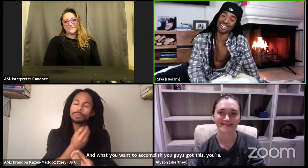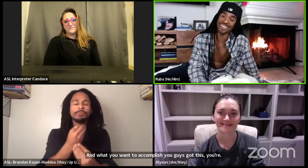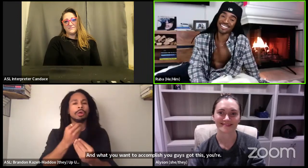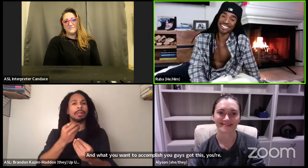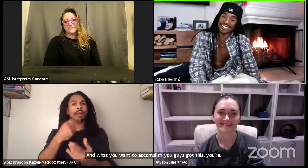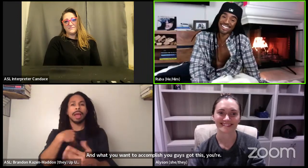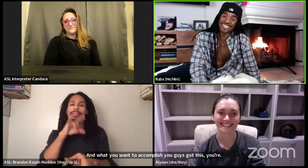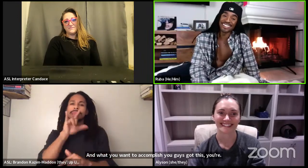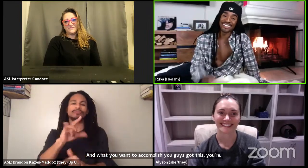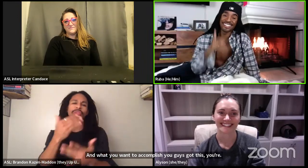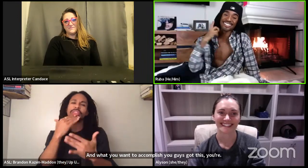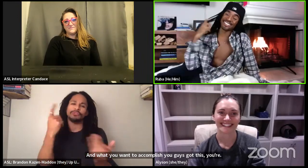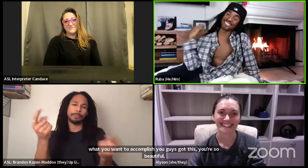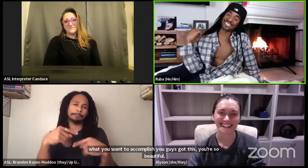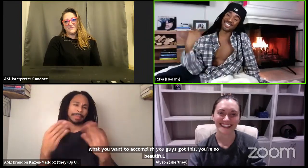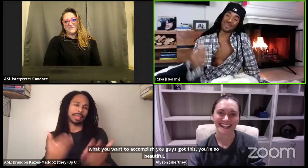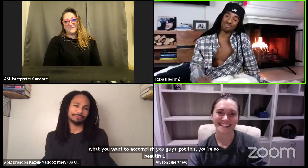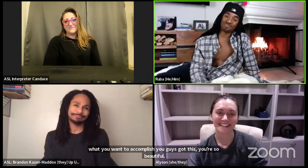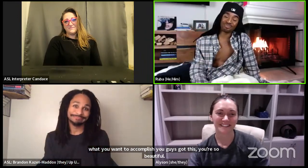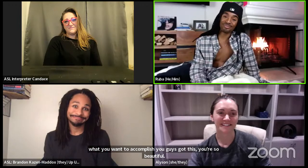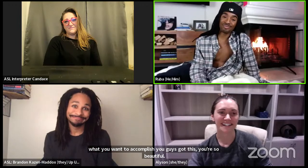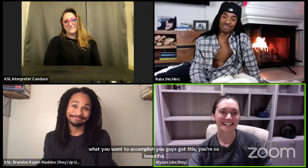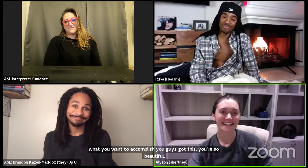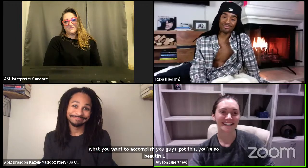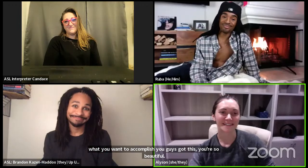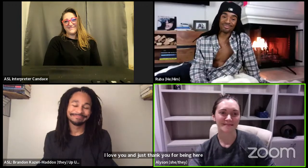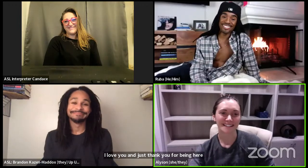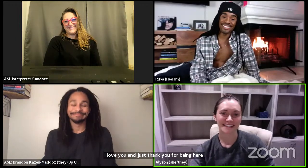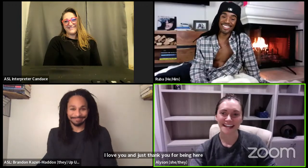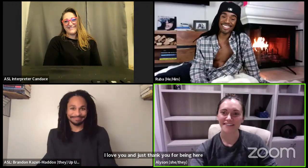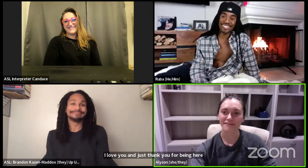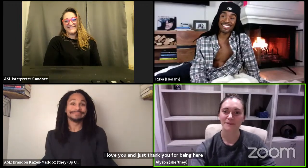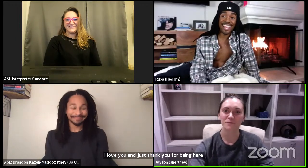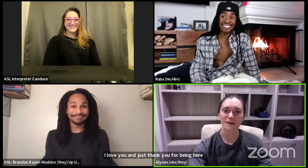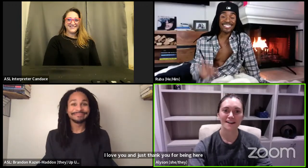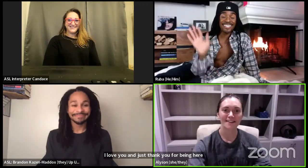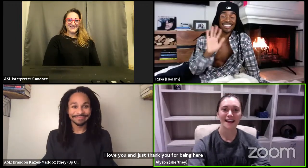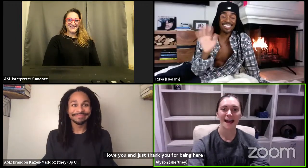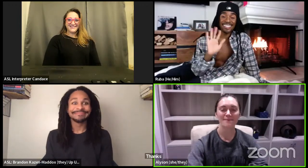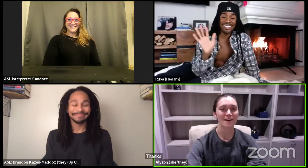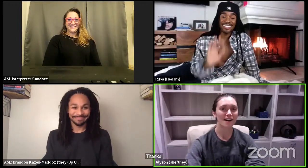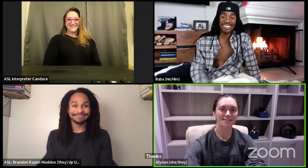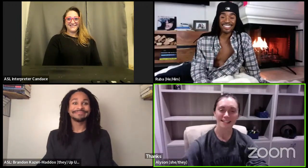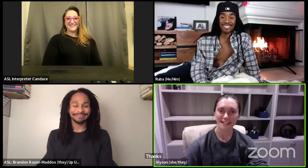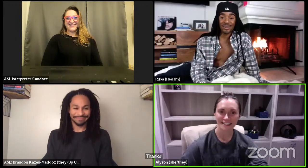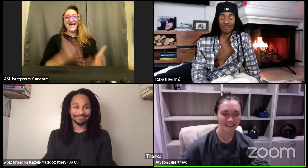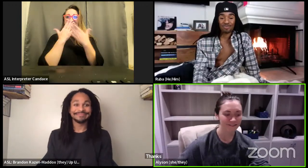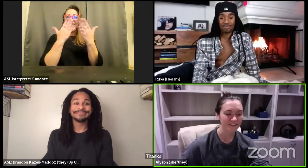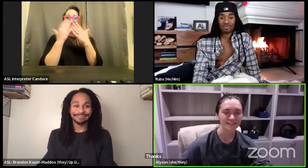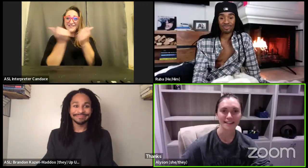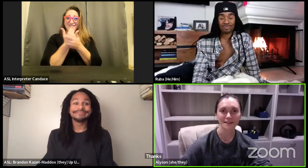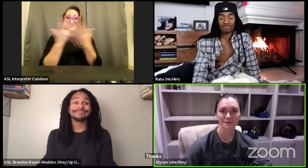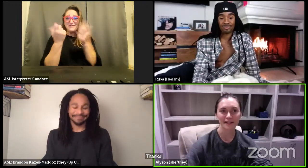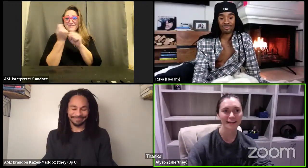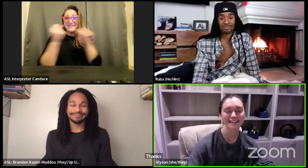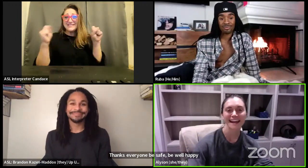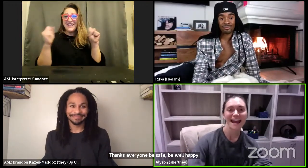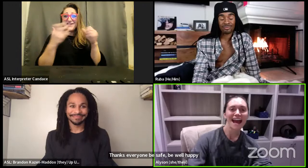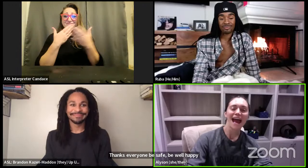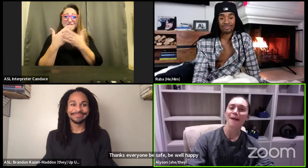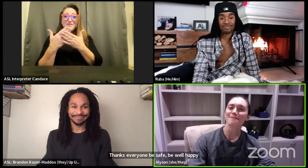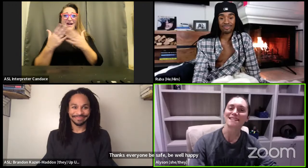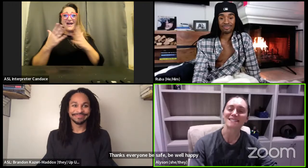you for being here. Thanks, everyone. Be safe. Be well. Happy holidays. If you're